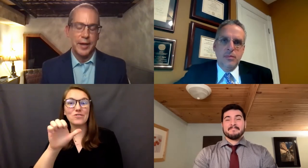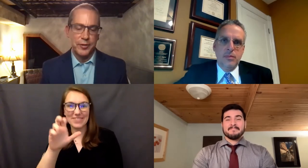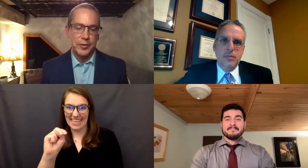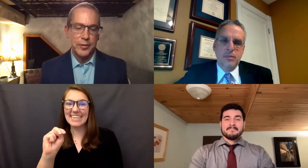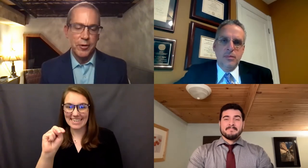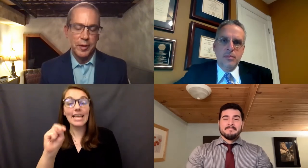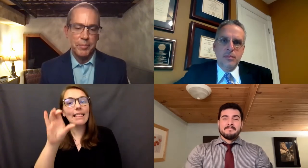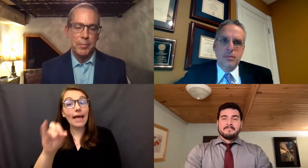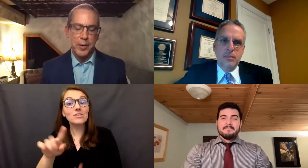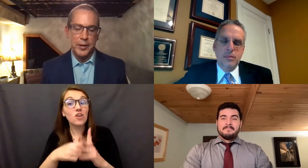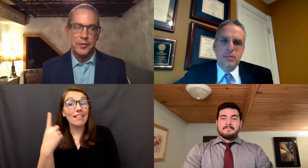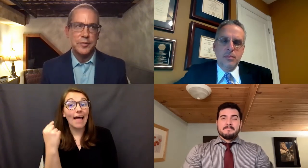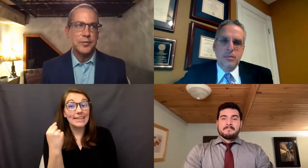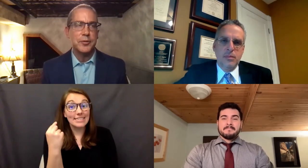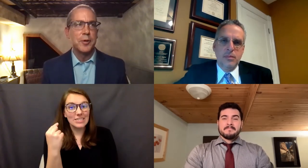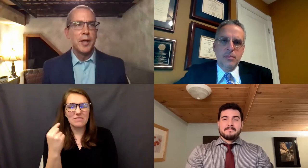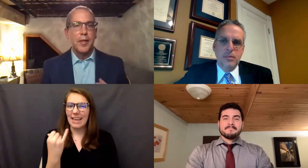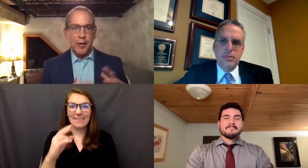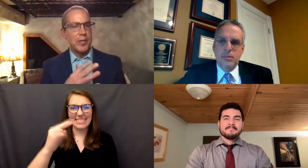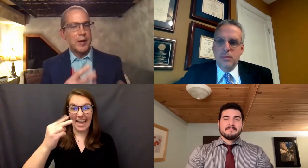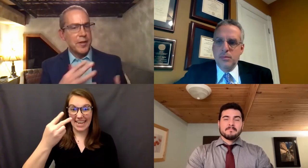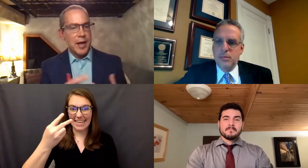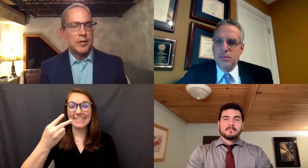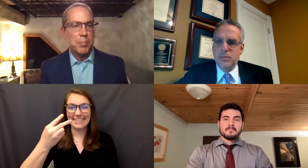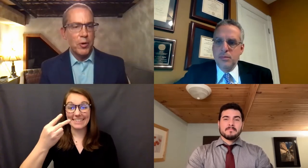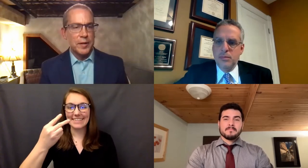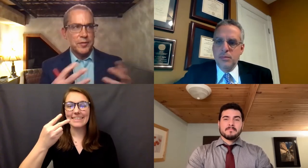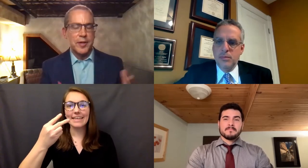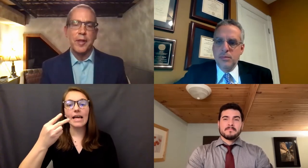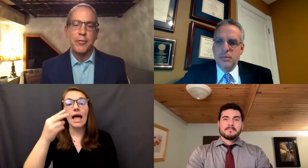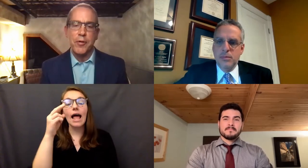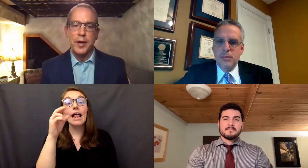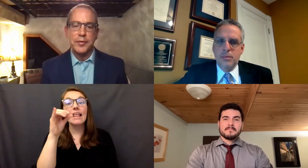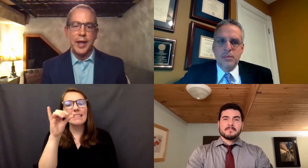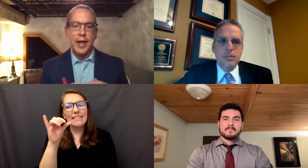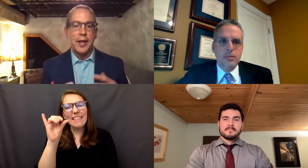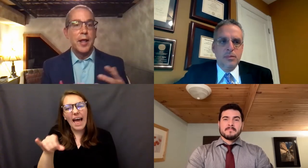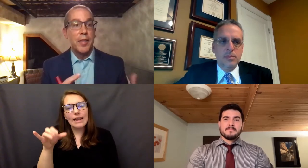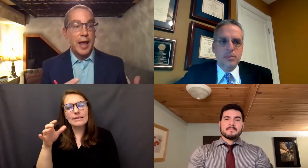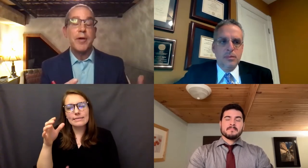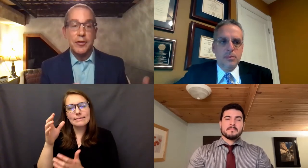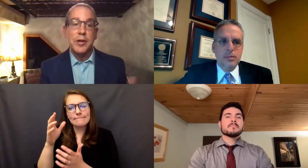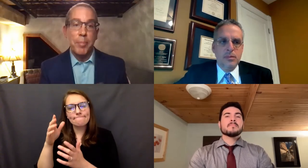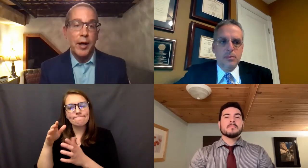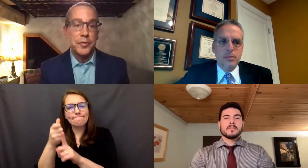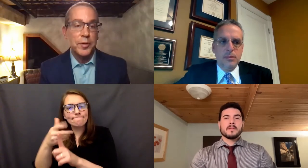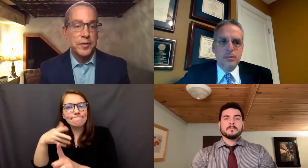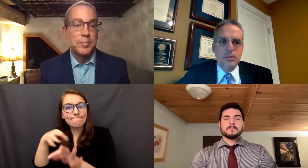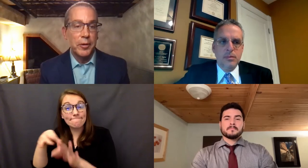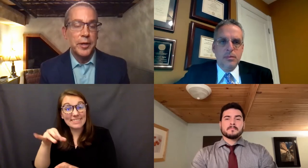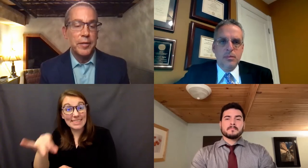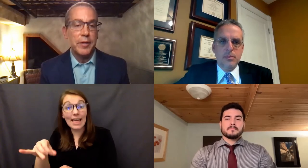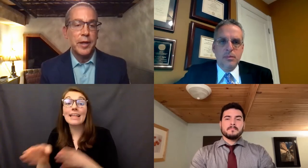started last year, is currently embarked on season 2. They're kind of exploring this. It's on the life of Christ, and they have actually an apostle